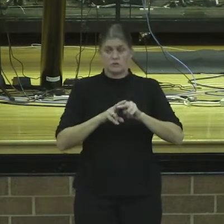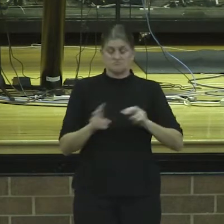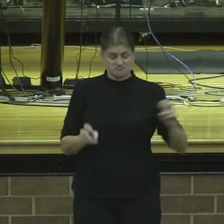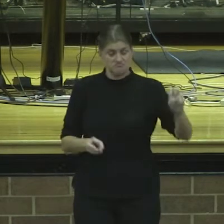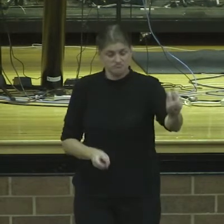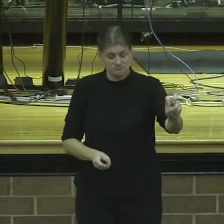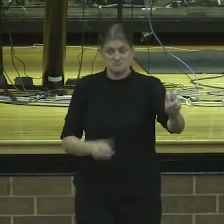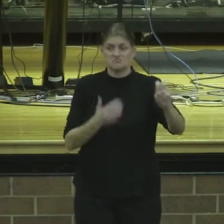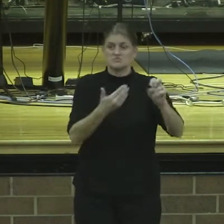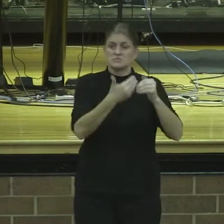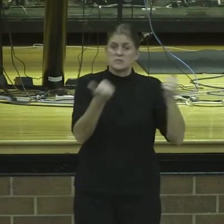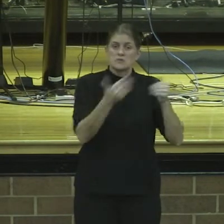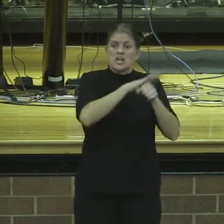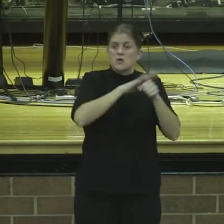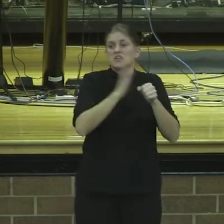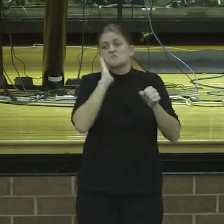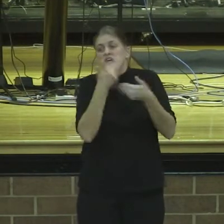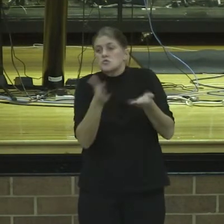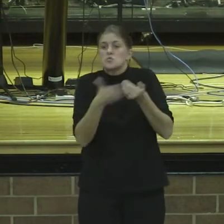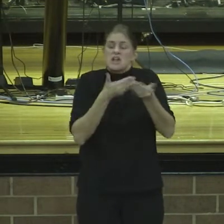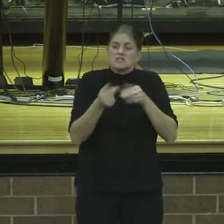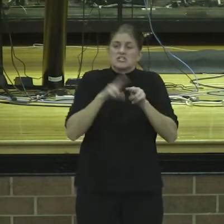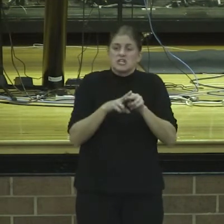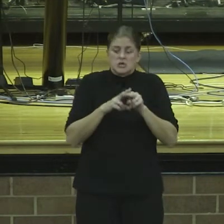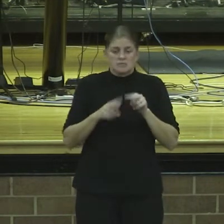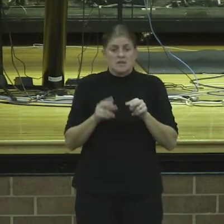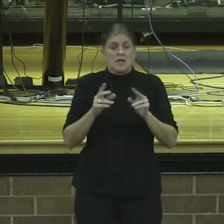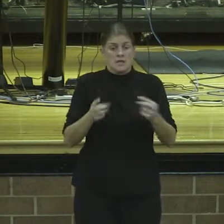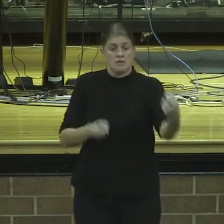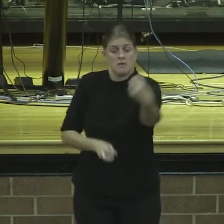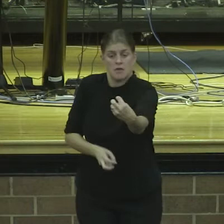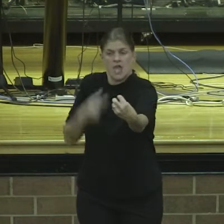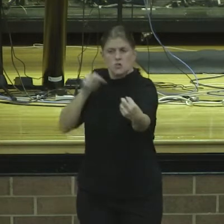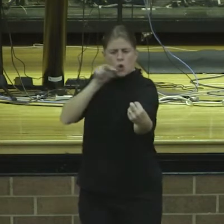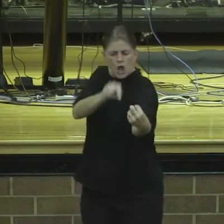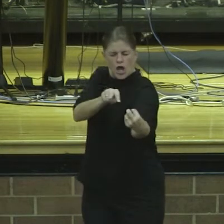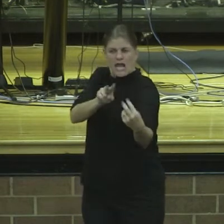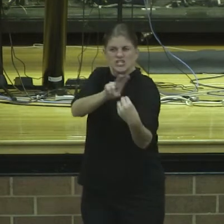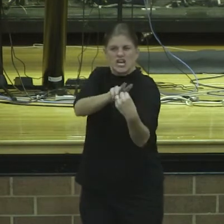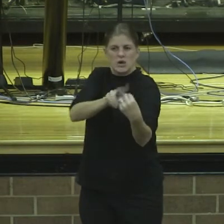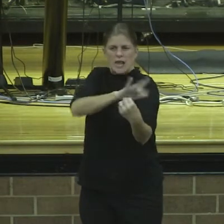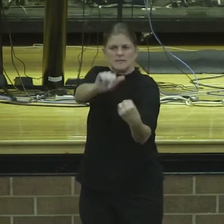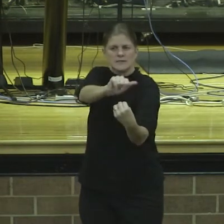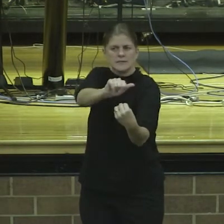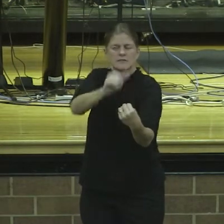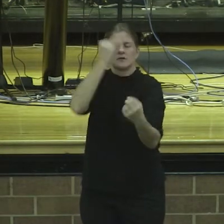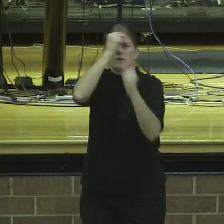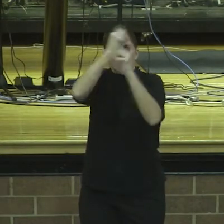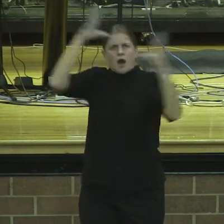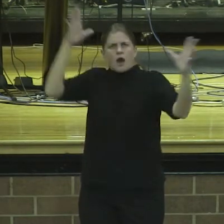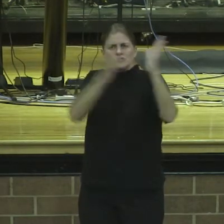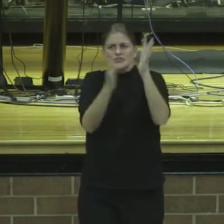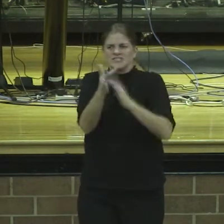secluded place, close your bedroom or whatnot, and look at that chair and imagine Jesus sitting on that chair. And